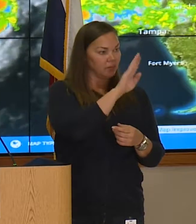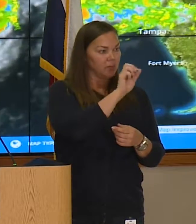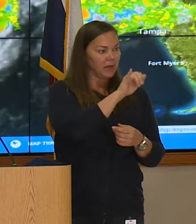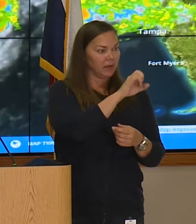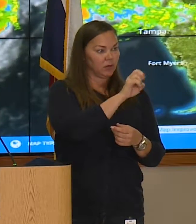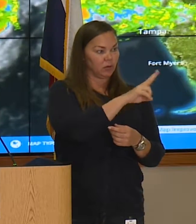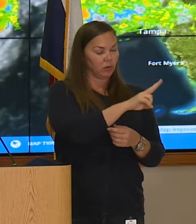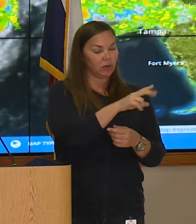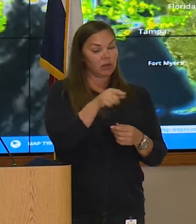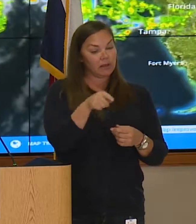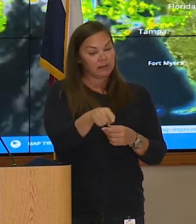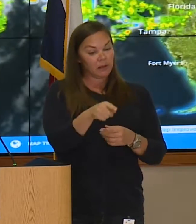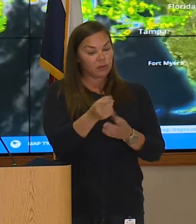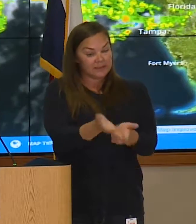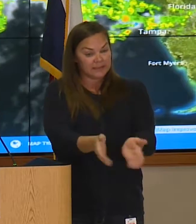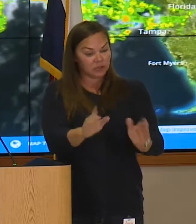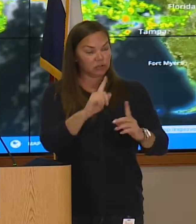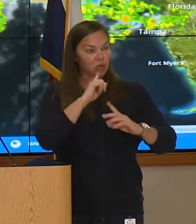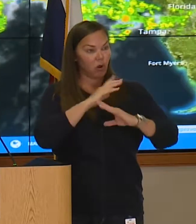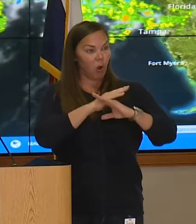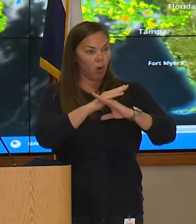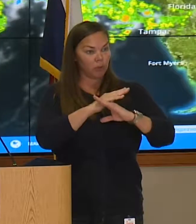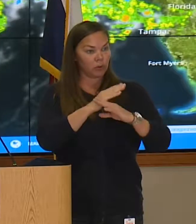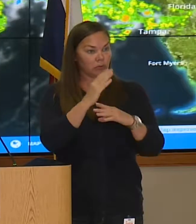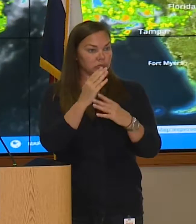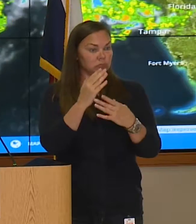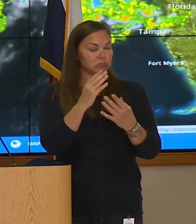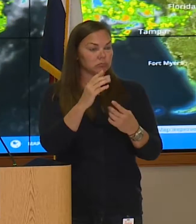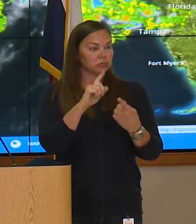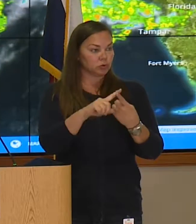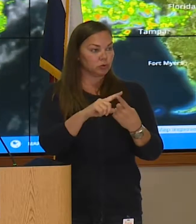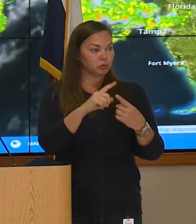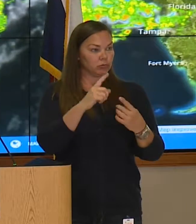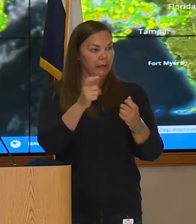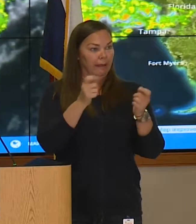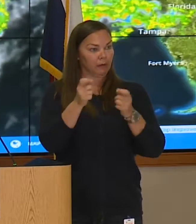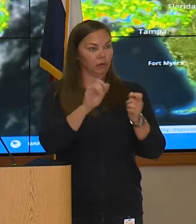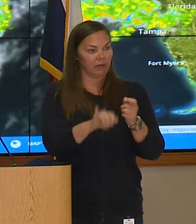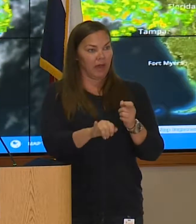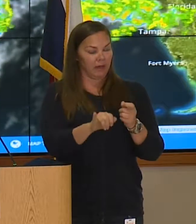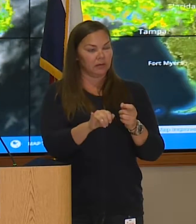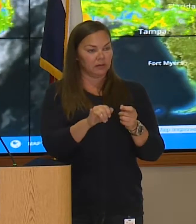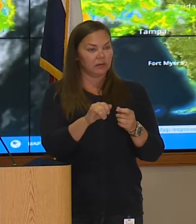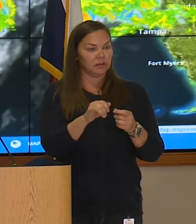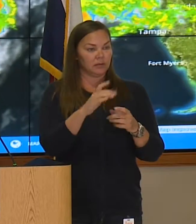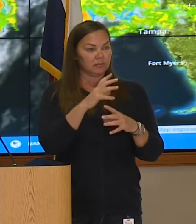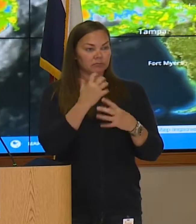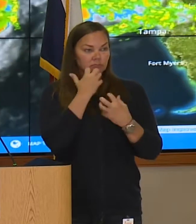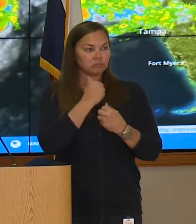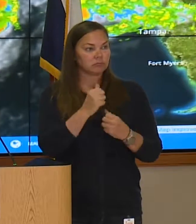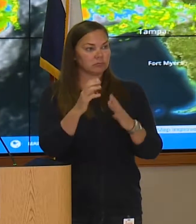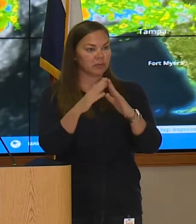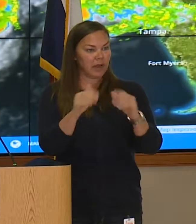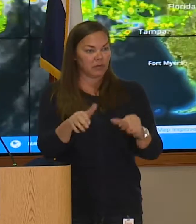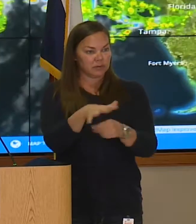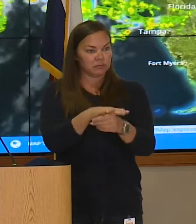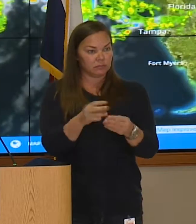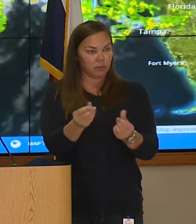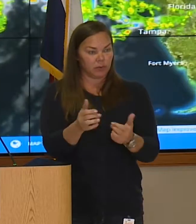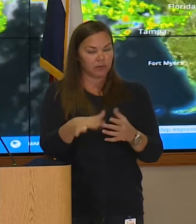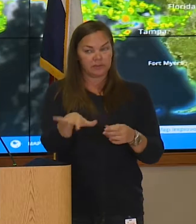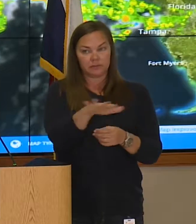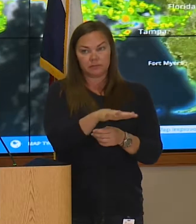intended to handle designed overflows while maintaining structural integrity. Properties upstream of Addicks and Barker are experiencing